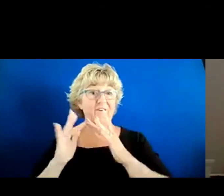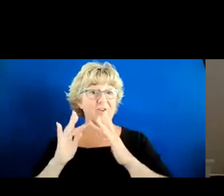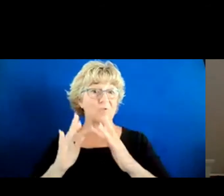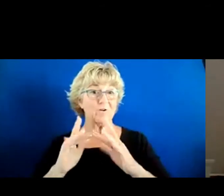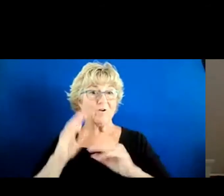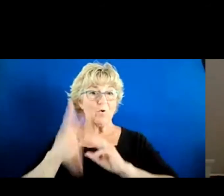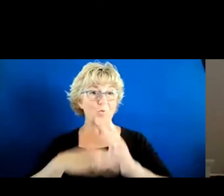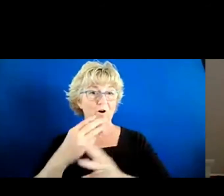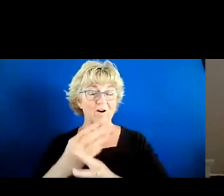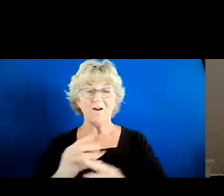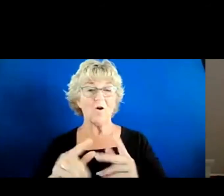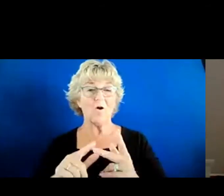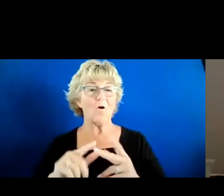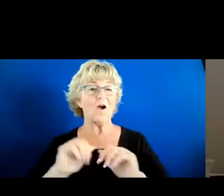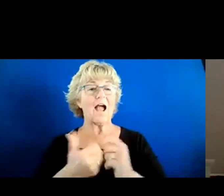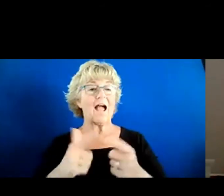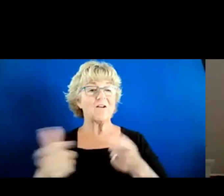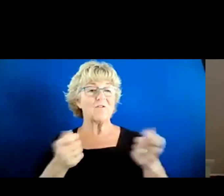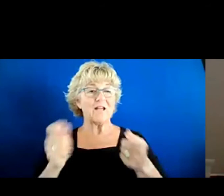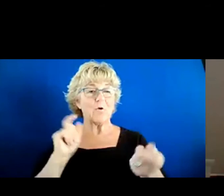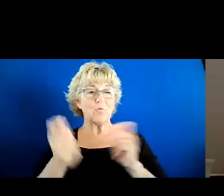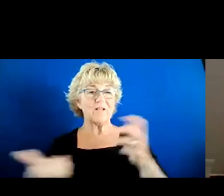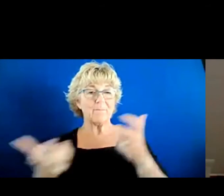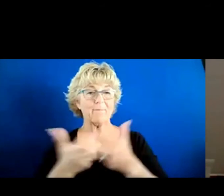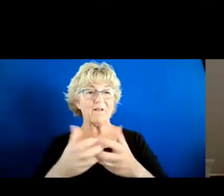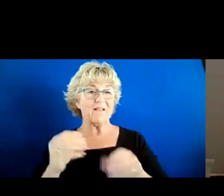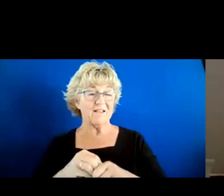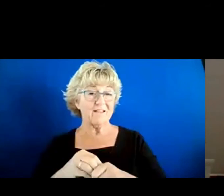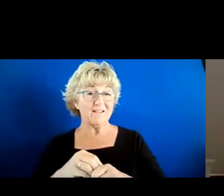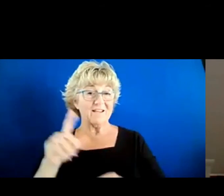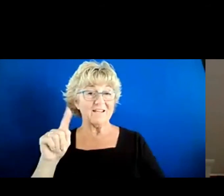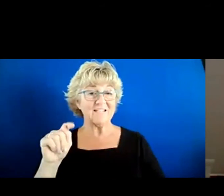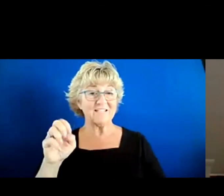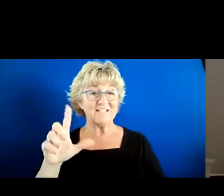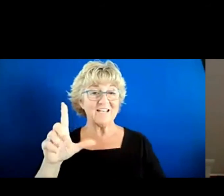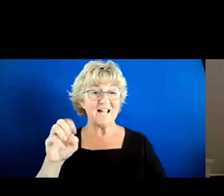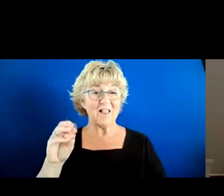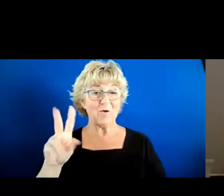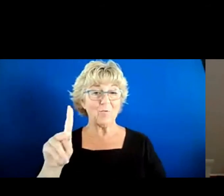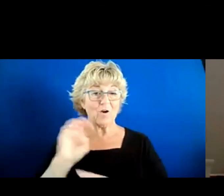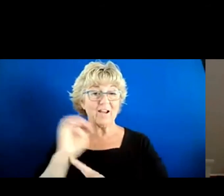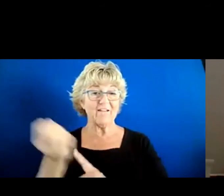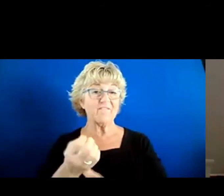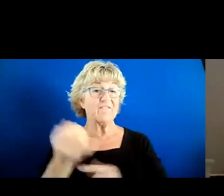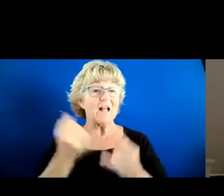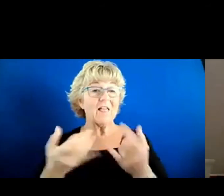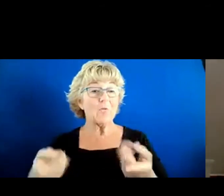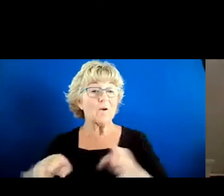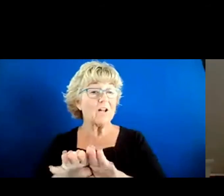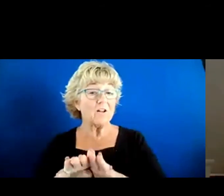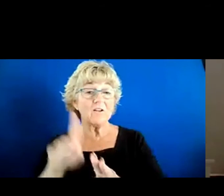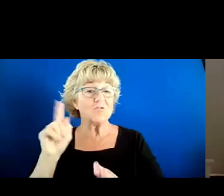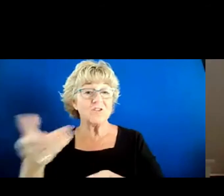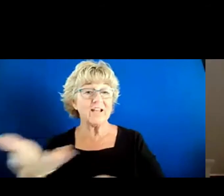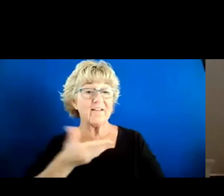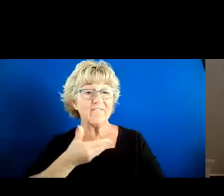or how do we handle reasonable accommodation in a telework environment. Lastly, I want to close by just inviting